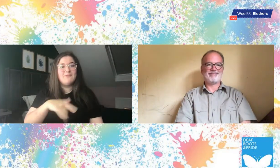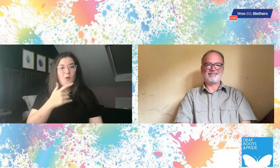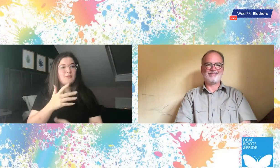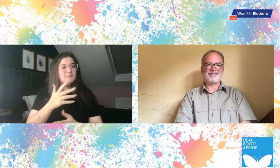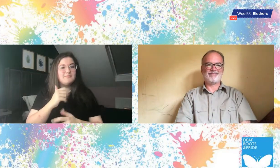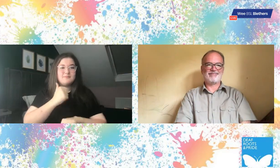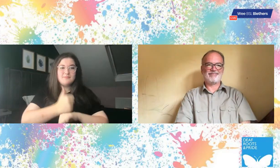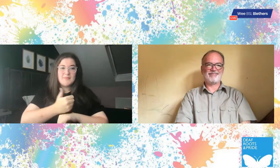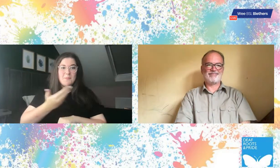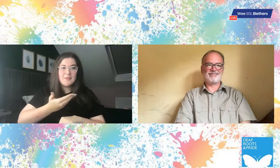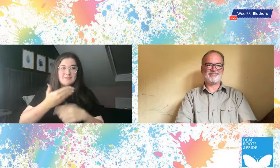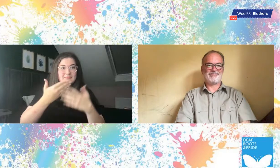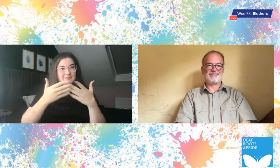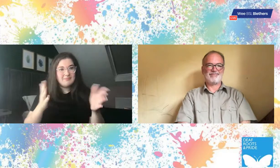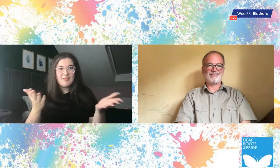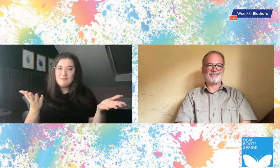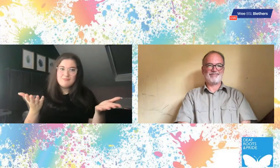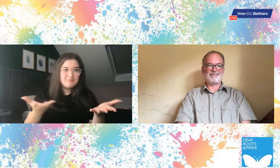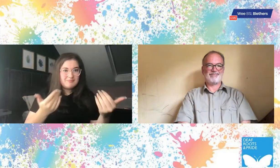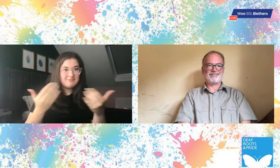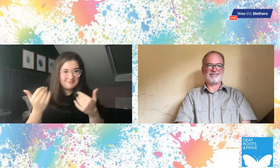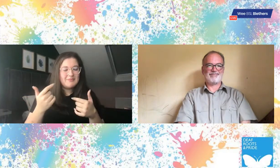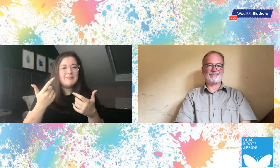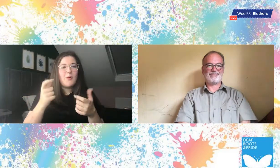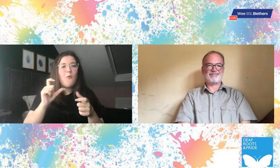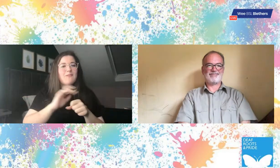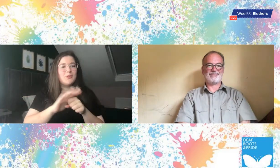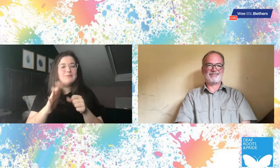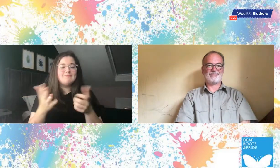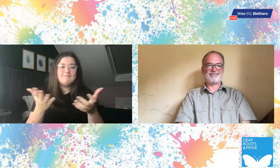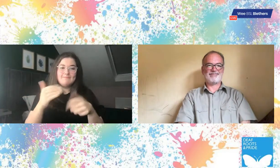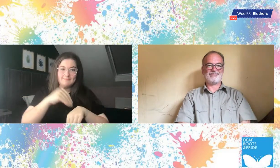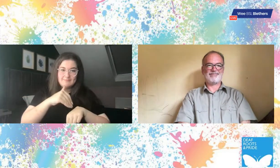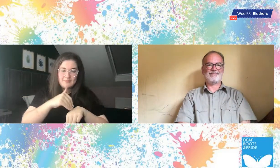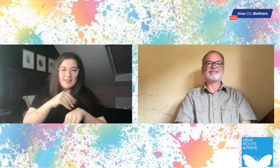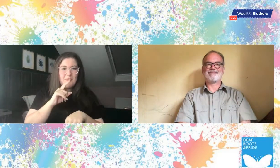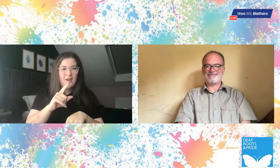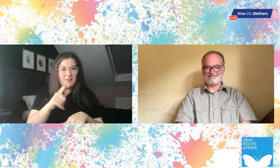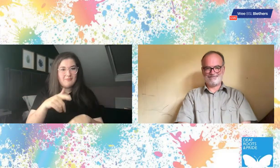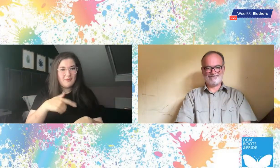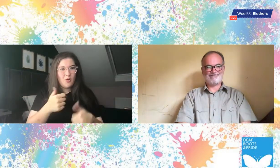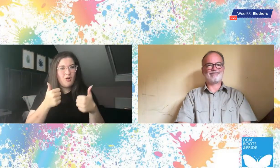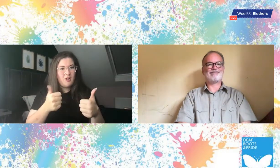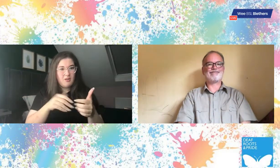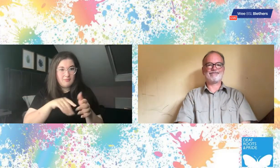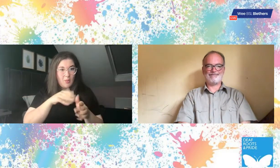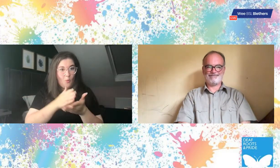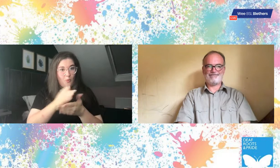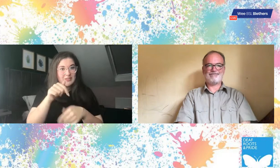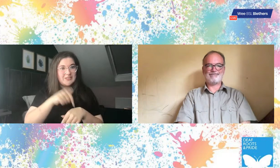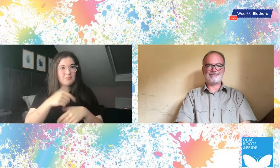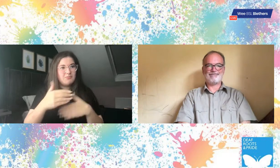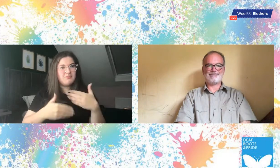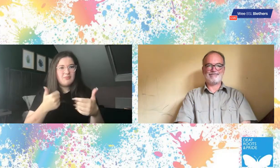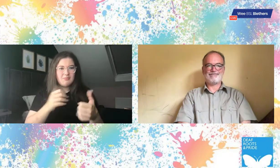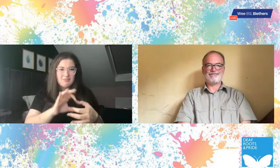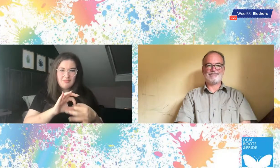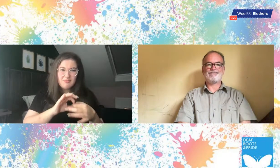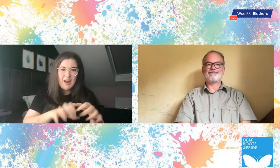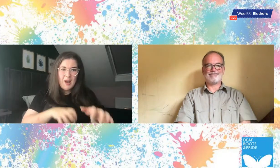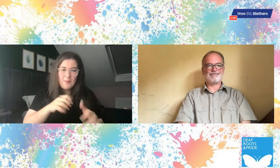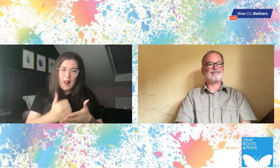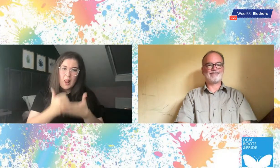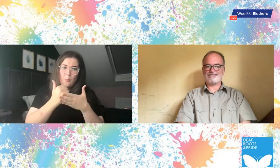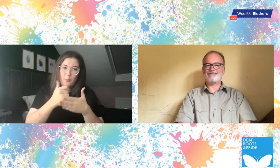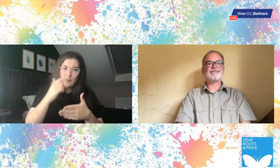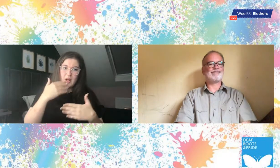with the wild animals. When you think about it, your pets are there for you, and animals require you when